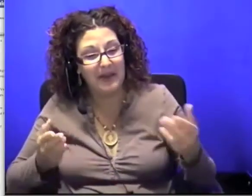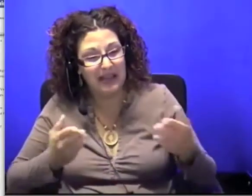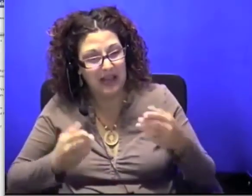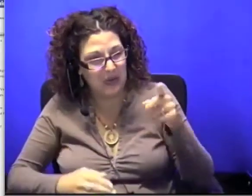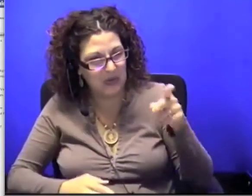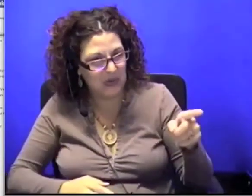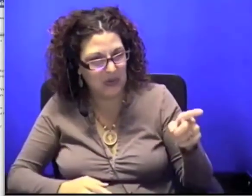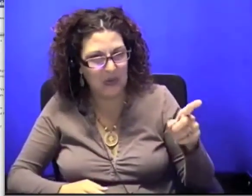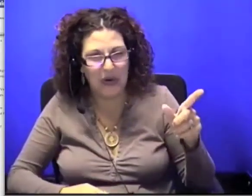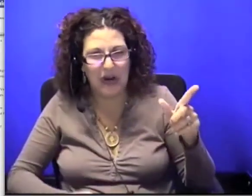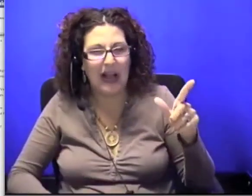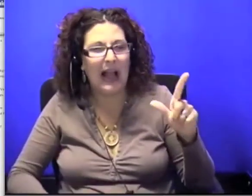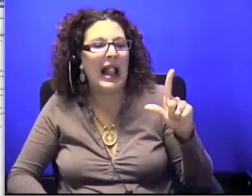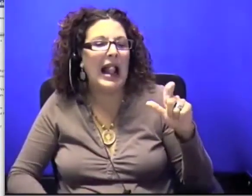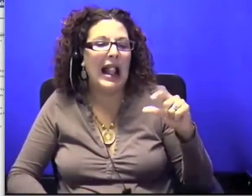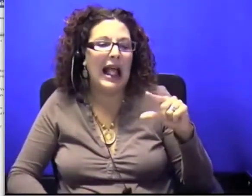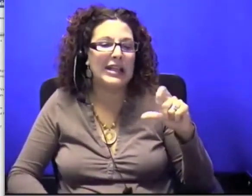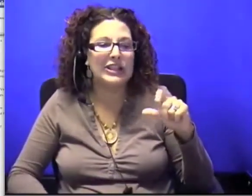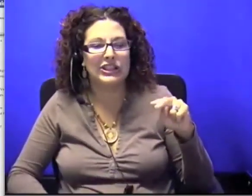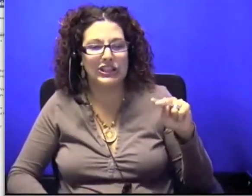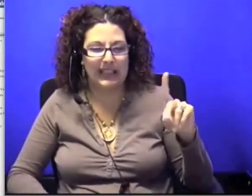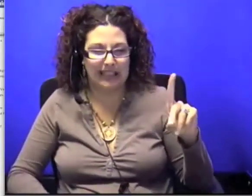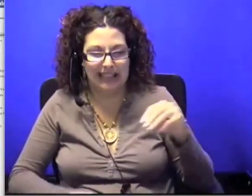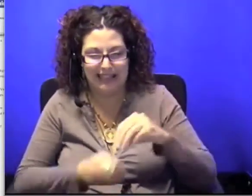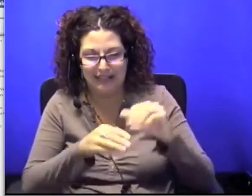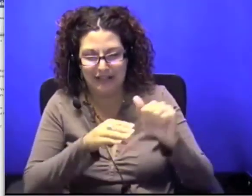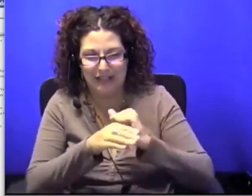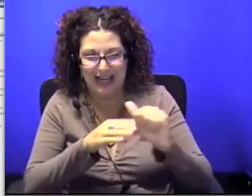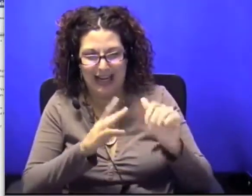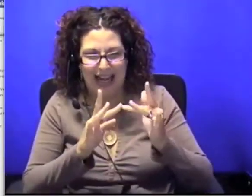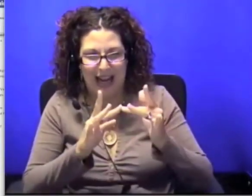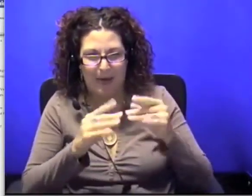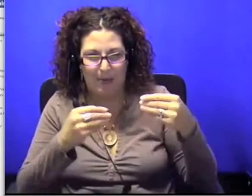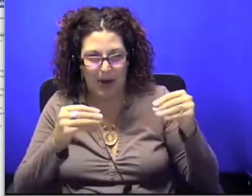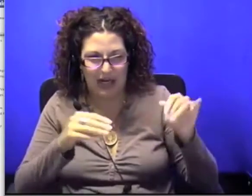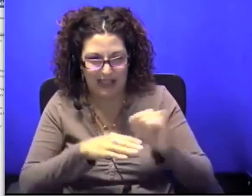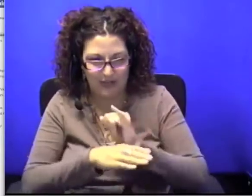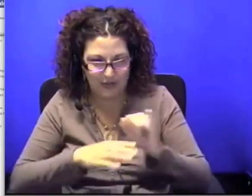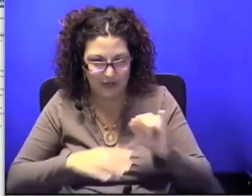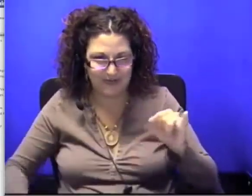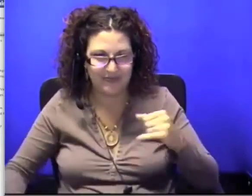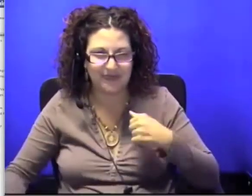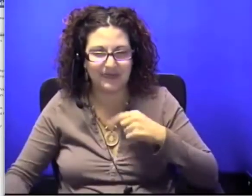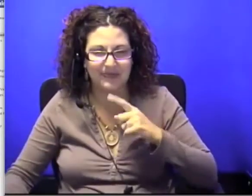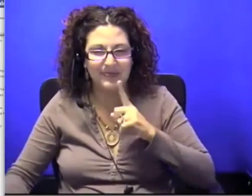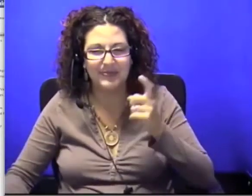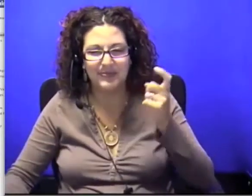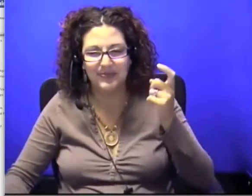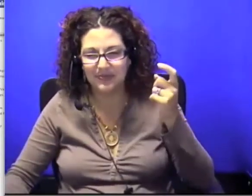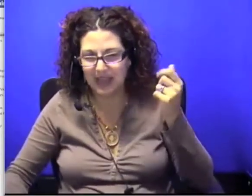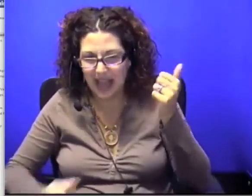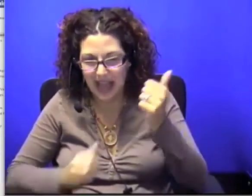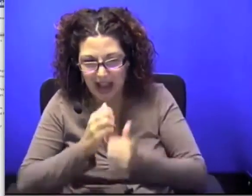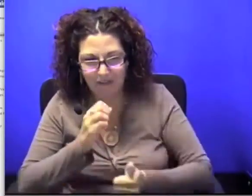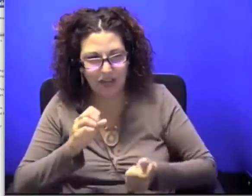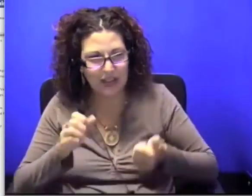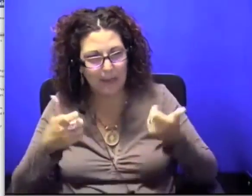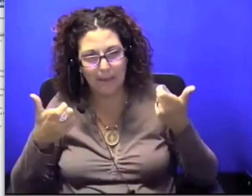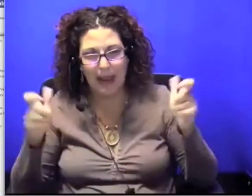be on the call with you. You're a legend when it comes to training in the network marketing industry. I'm sure every major